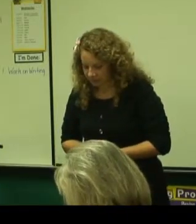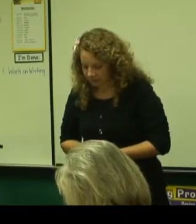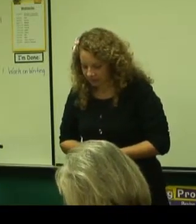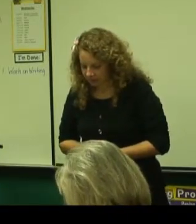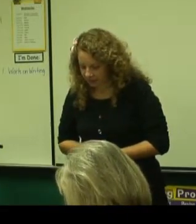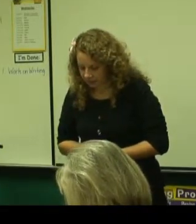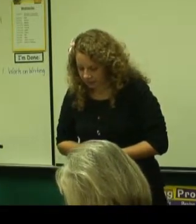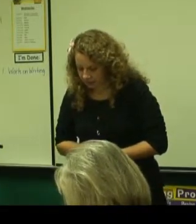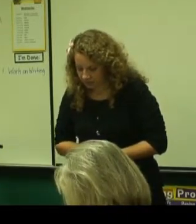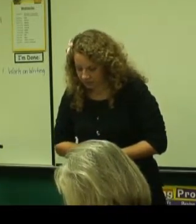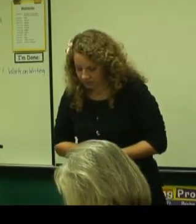Okay.